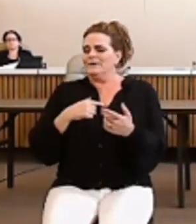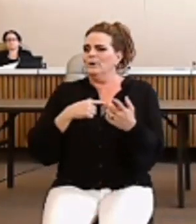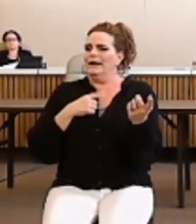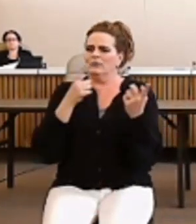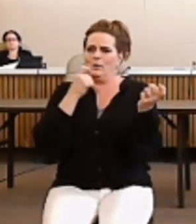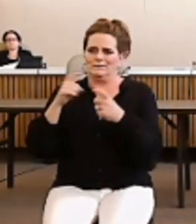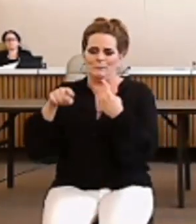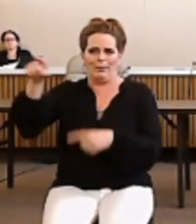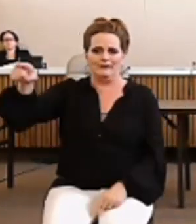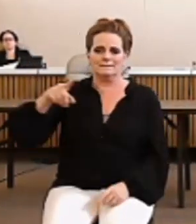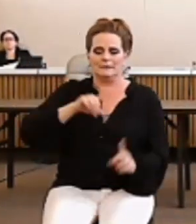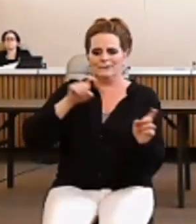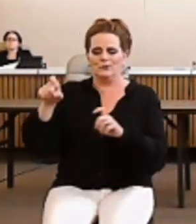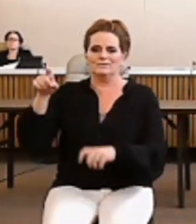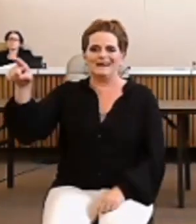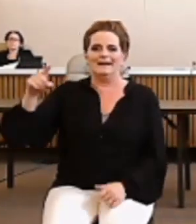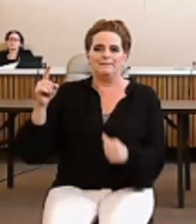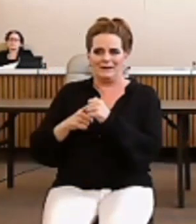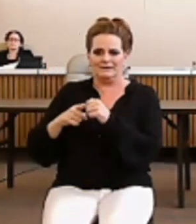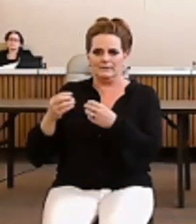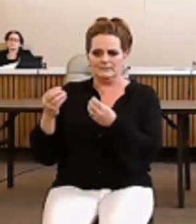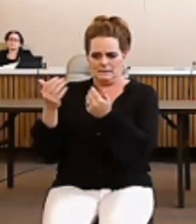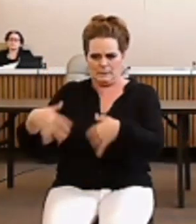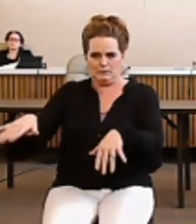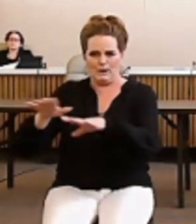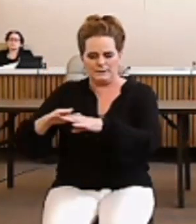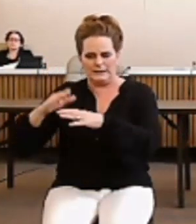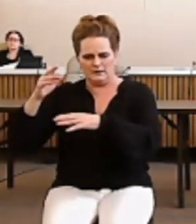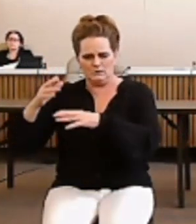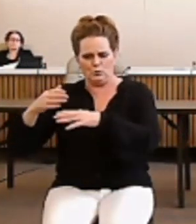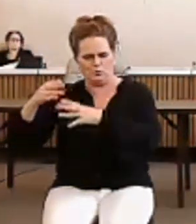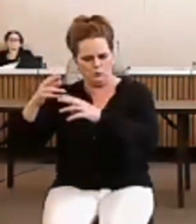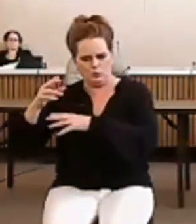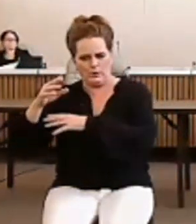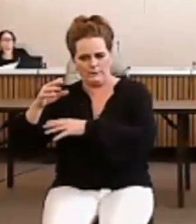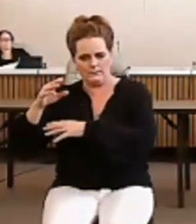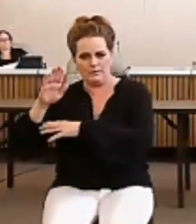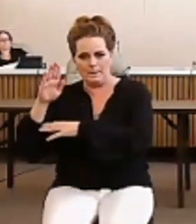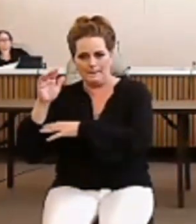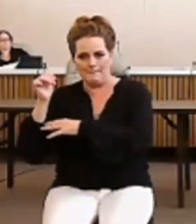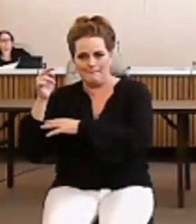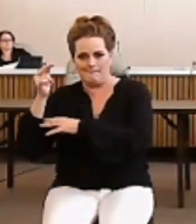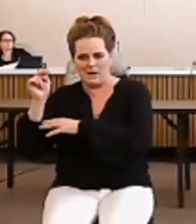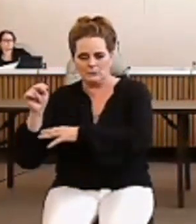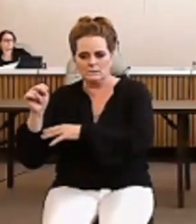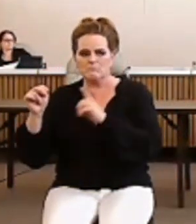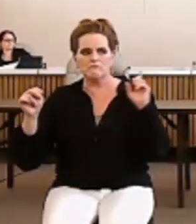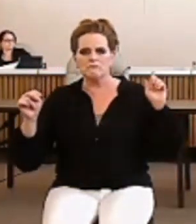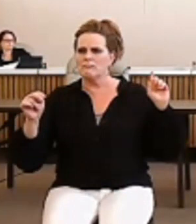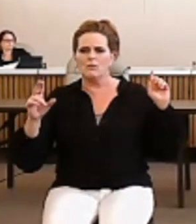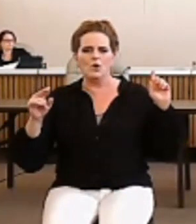though. First of all, is this the property where the barn was? No, the barn is further to the